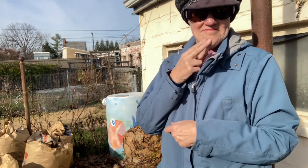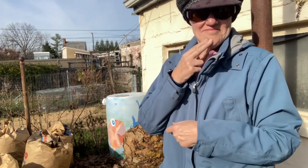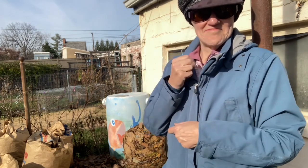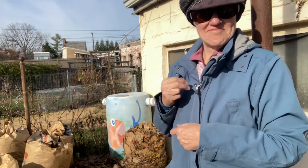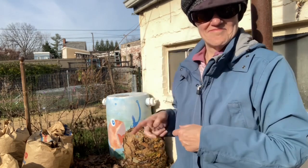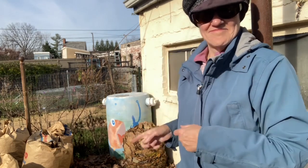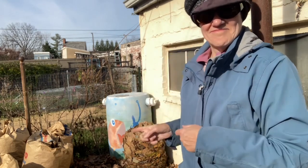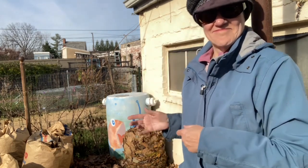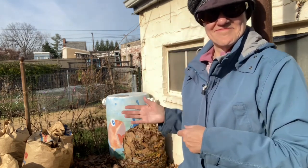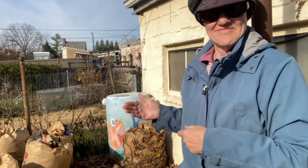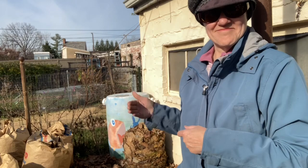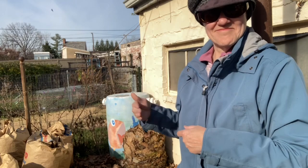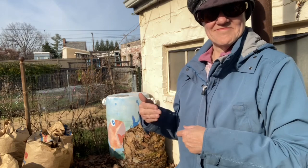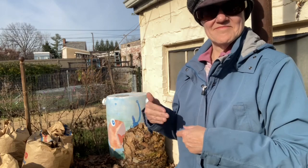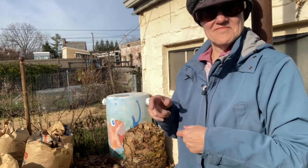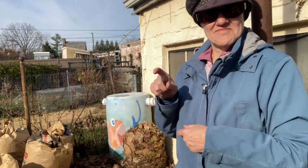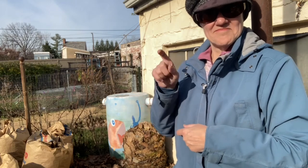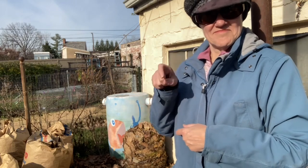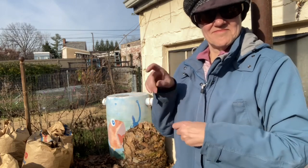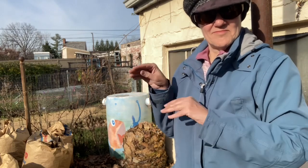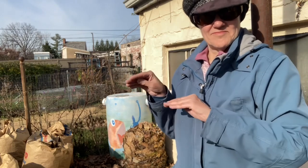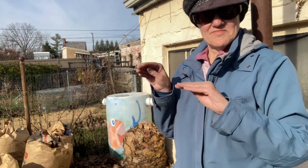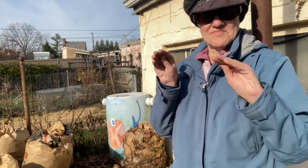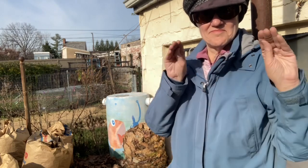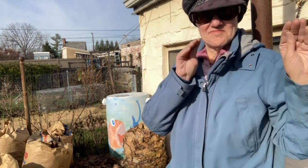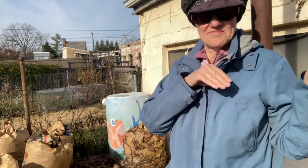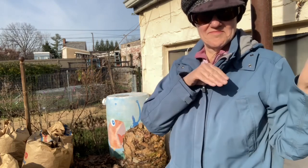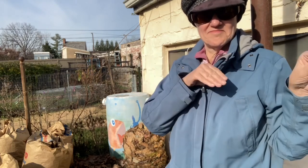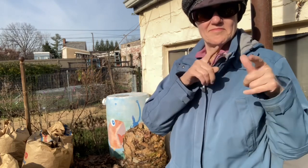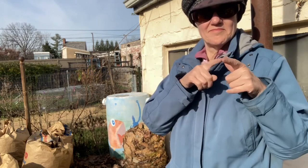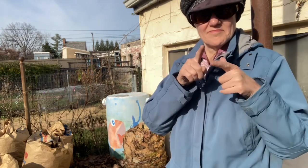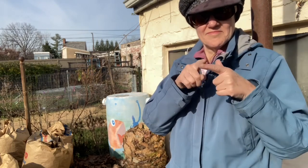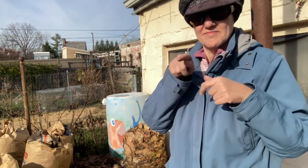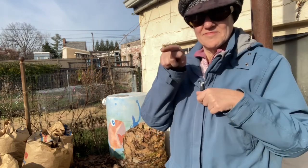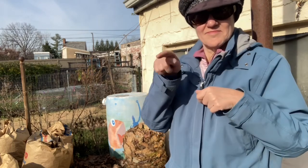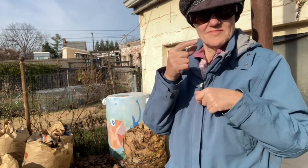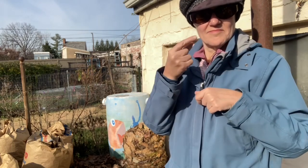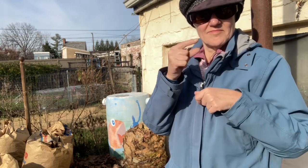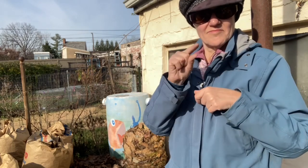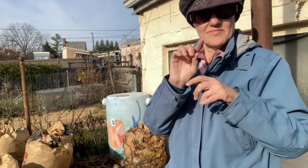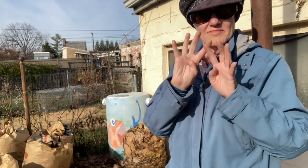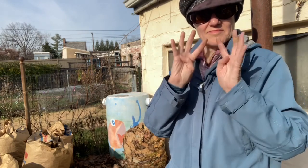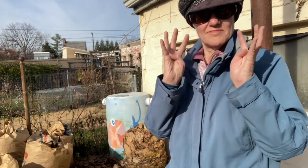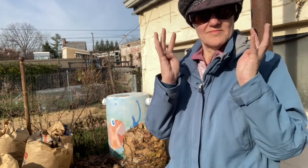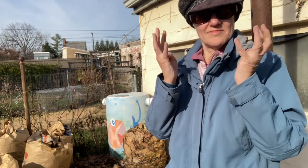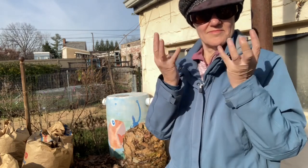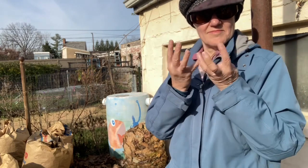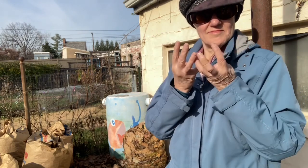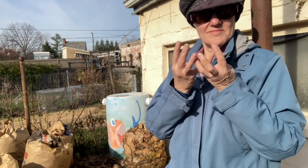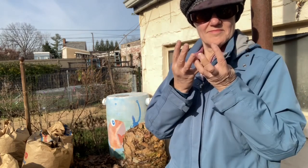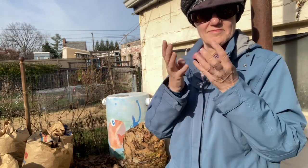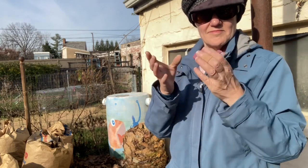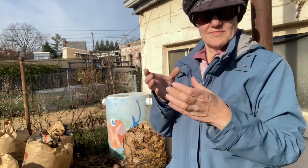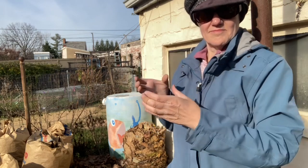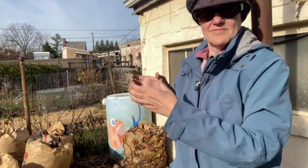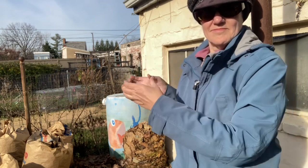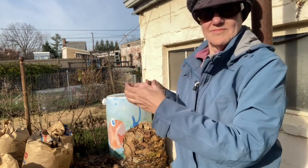this cute fish, so we saved it. But I do need to move it. Then I'm going to take that green